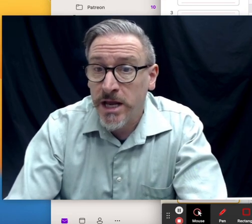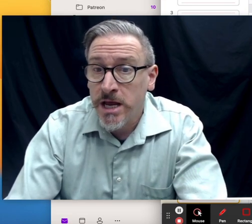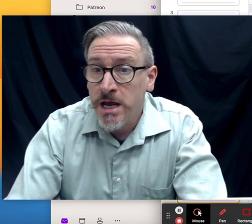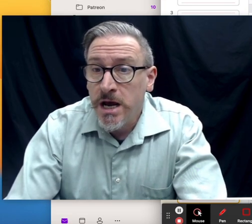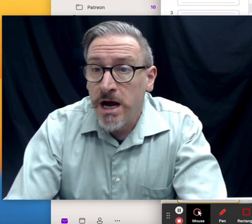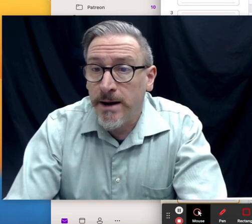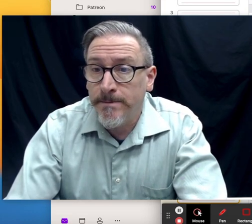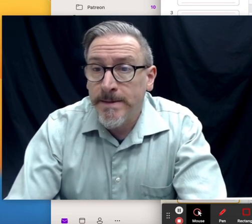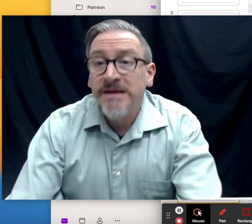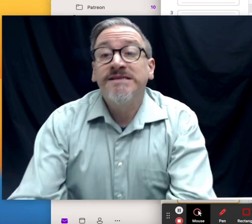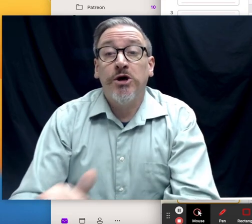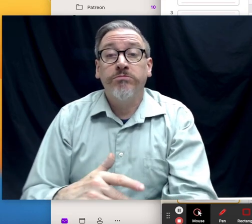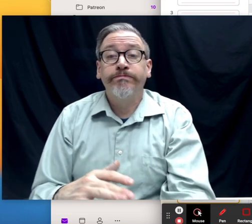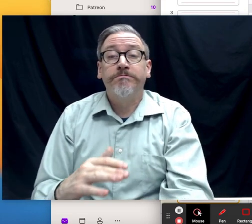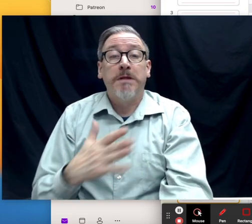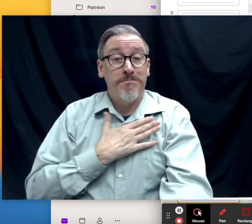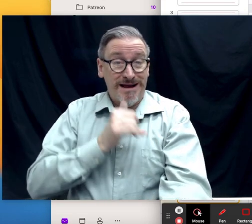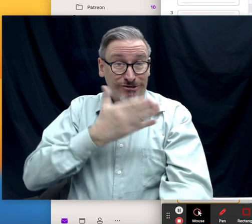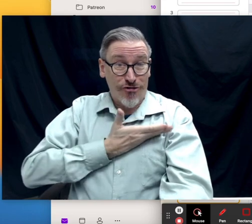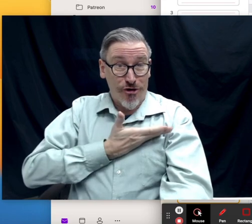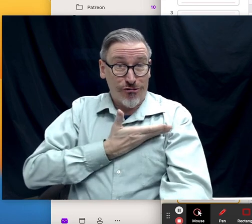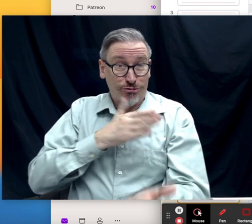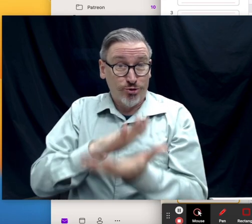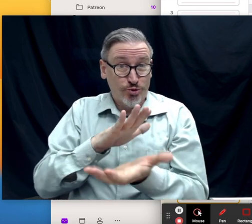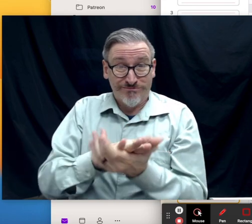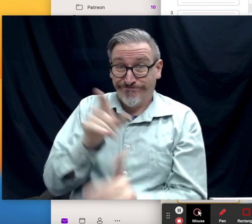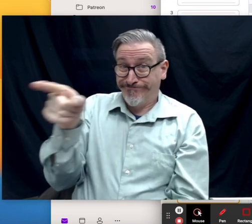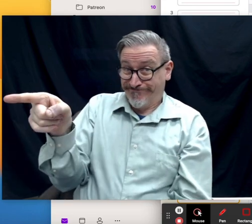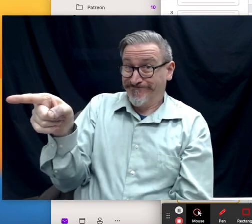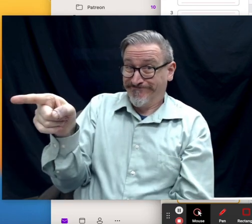Anyway, so